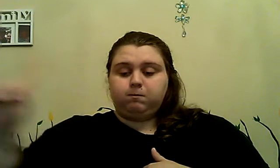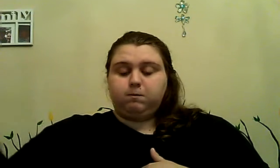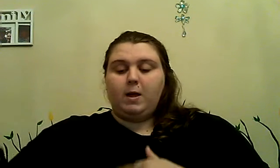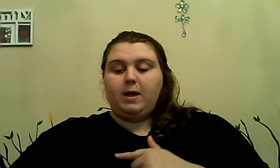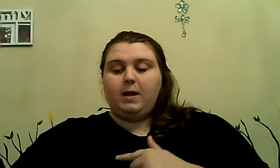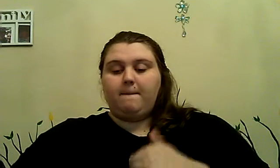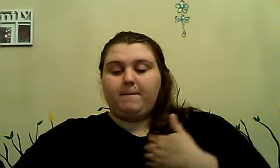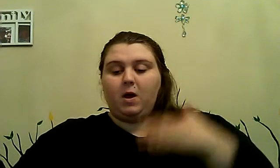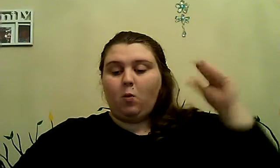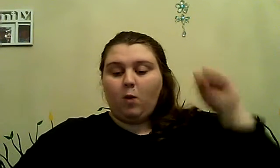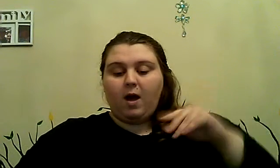was.